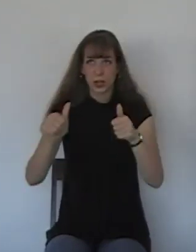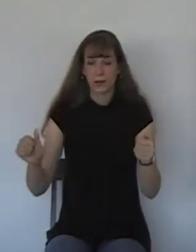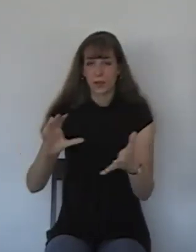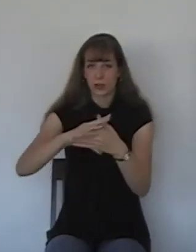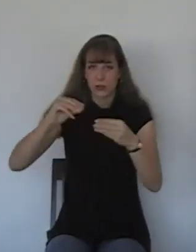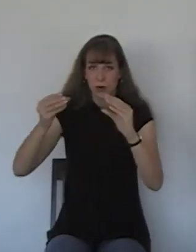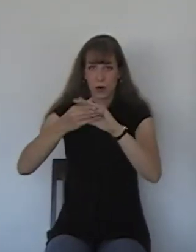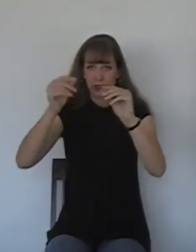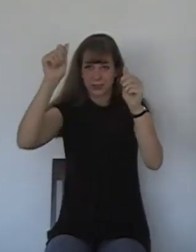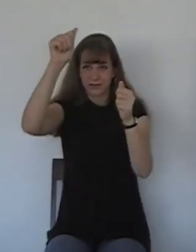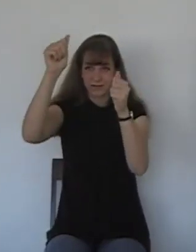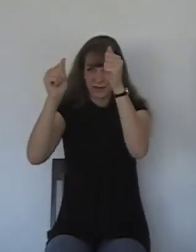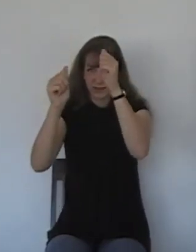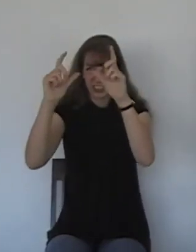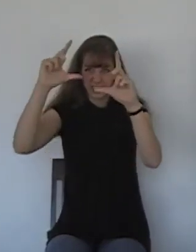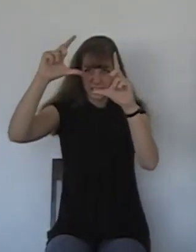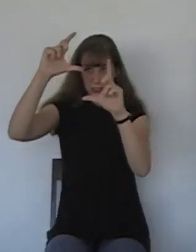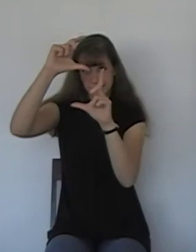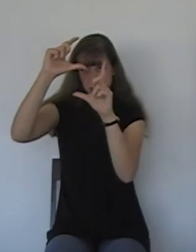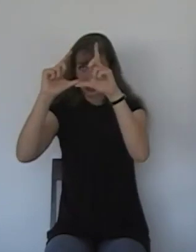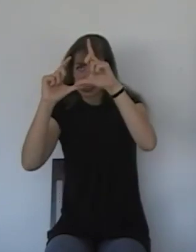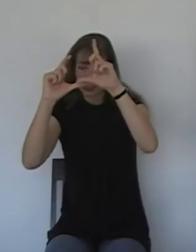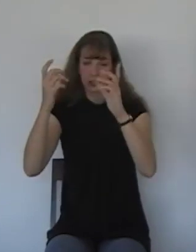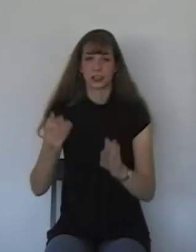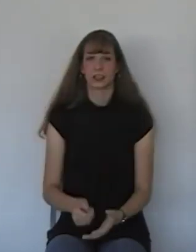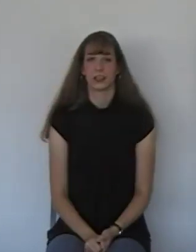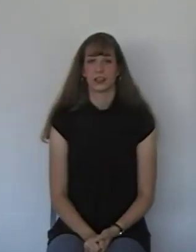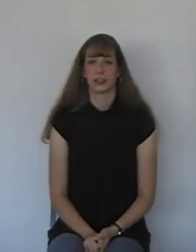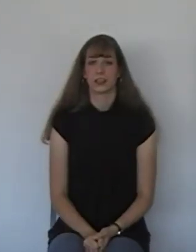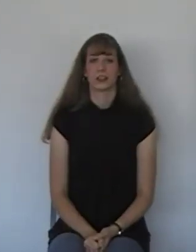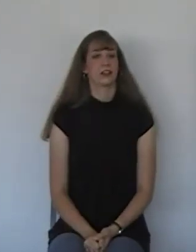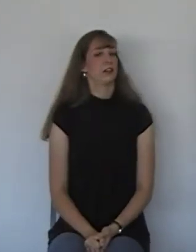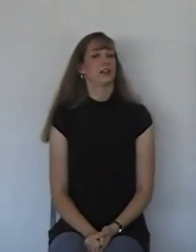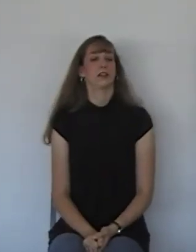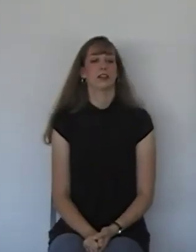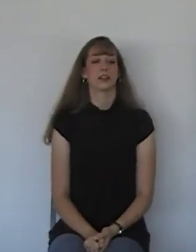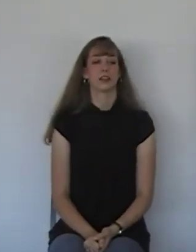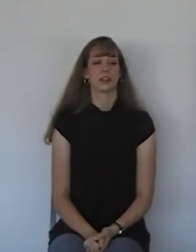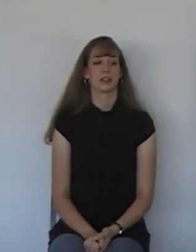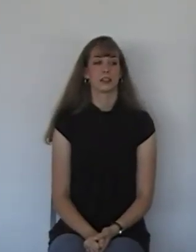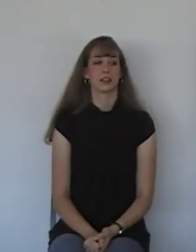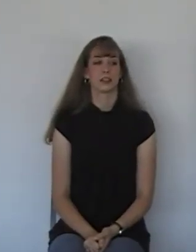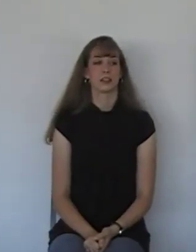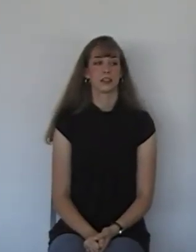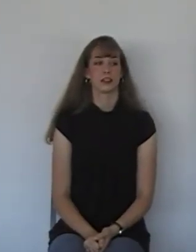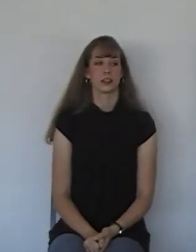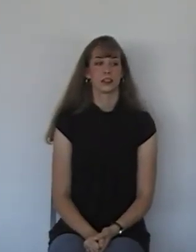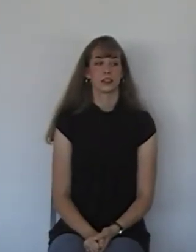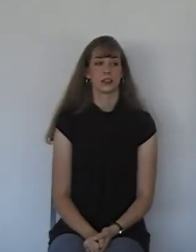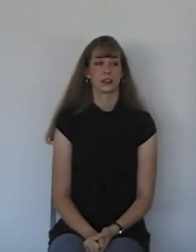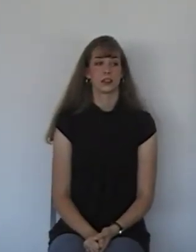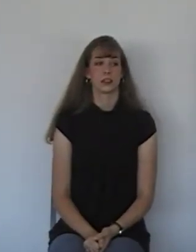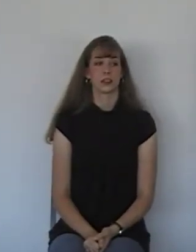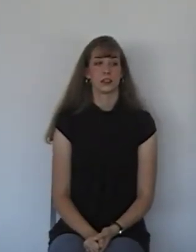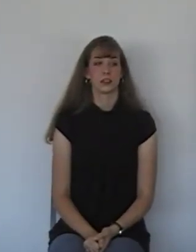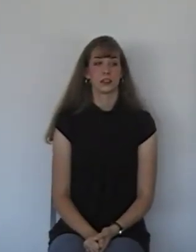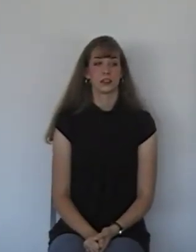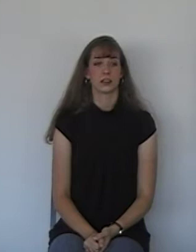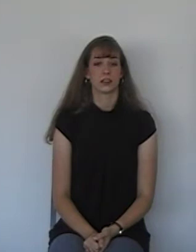Once that is done, the pages are printed up and they're pasted onto a large sheet of paper that's the actual size of the